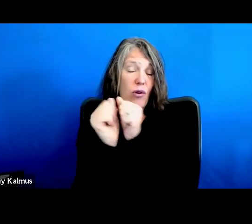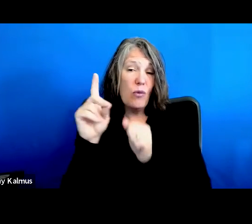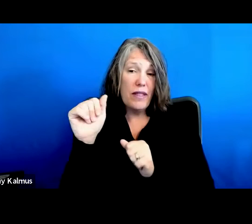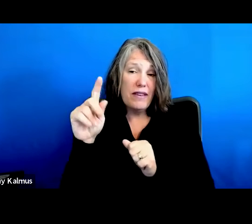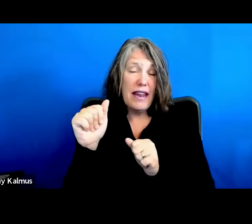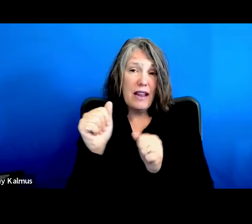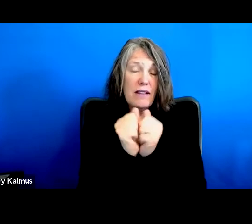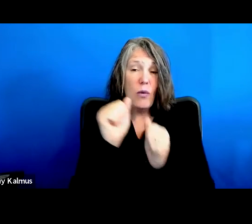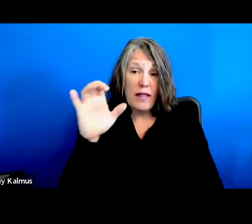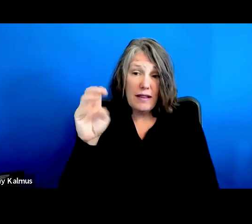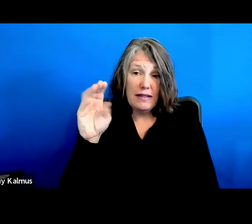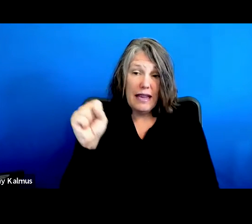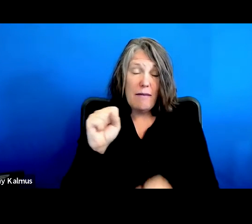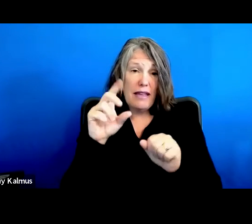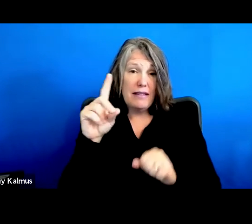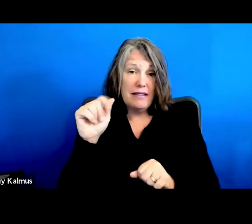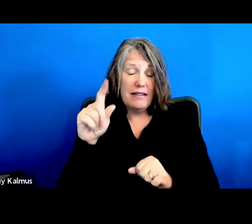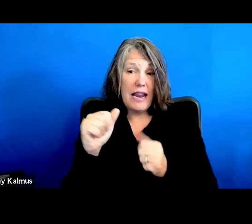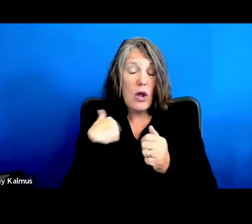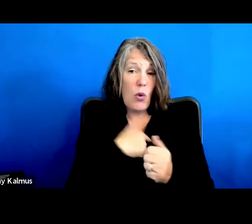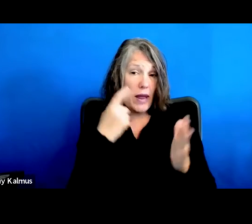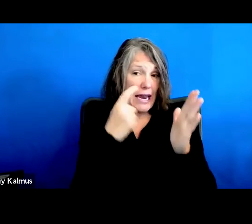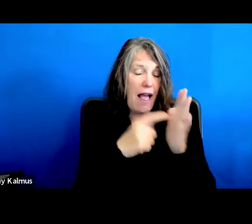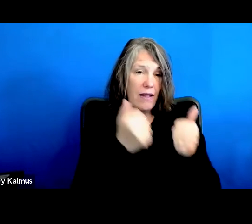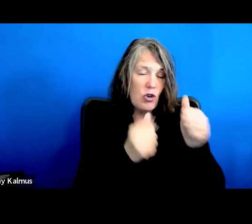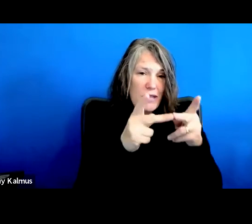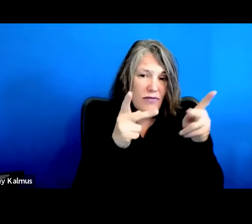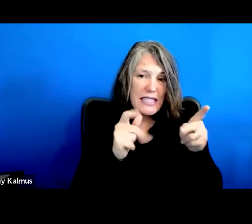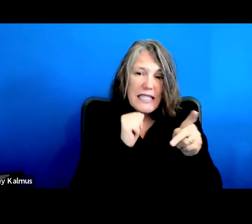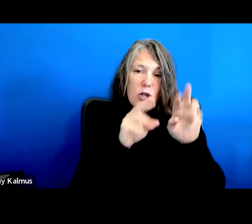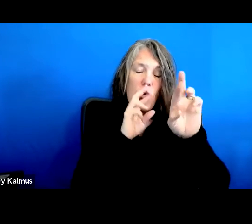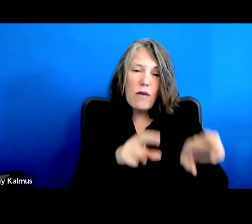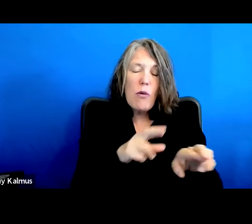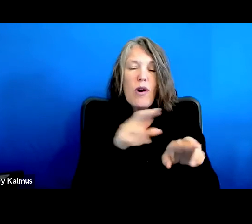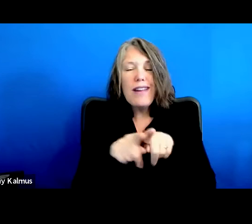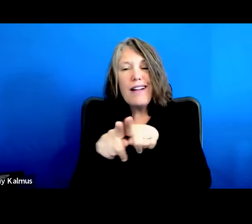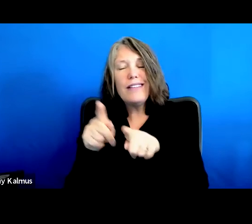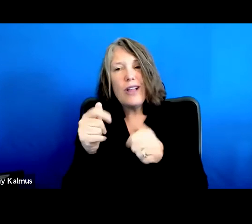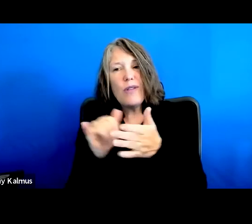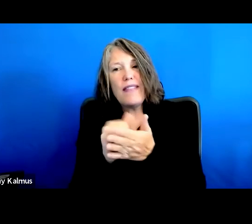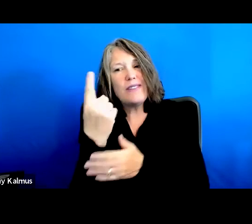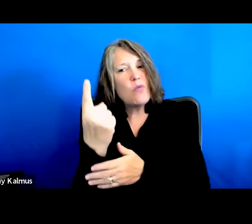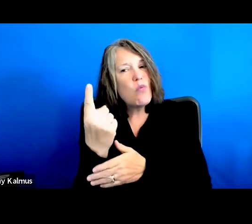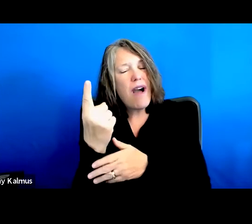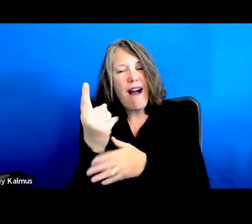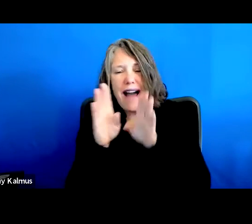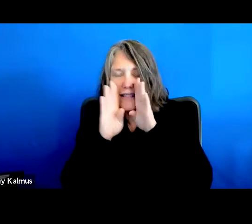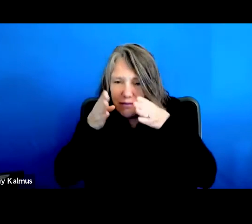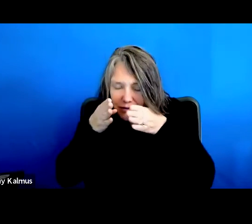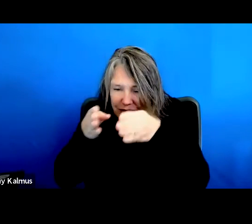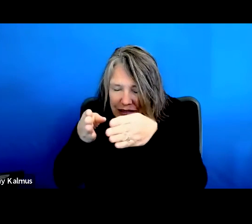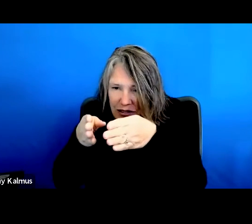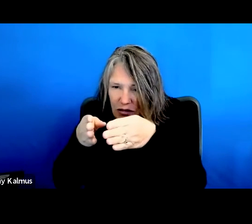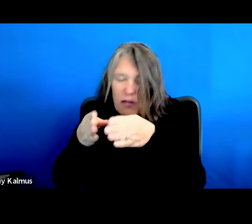the CMS data is acknowledging which facilities don't report, and also that this is just one kind of narrow view of